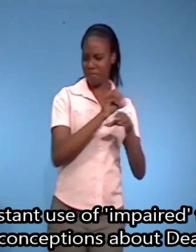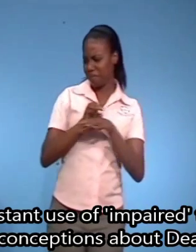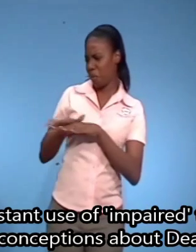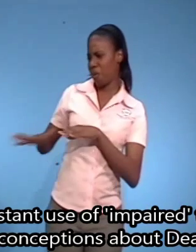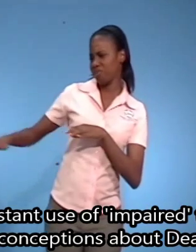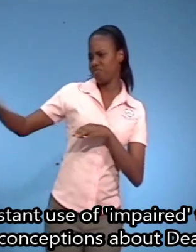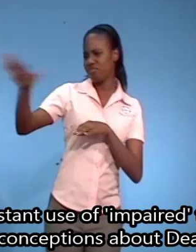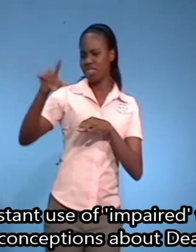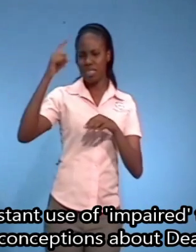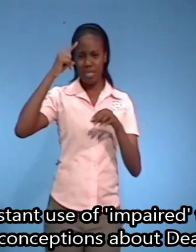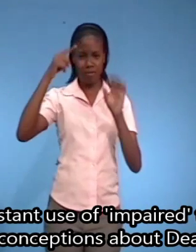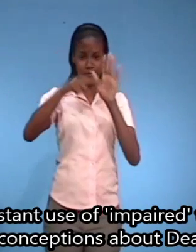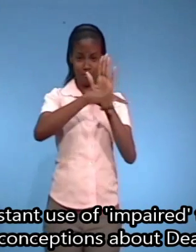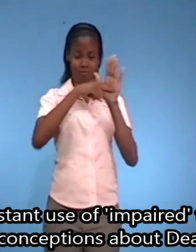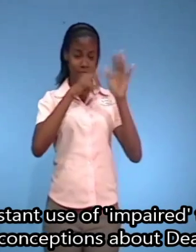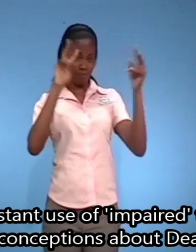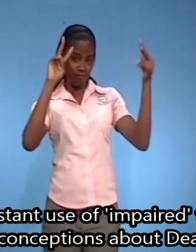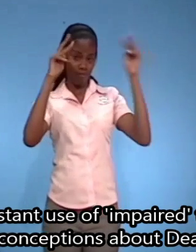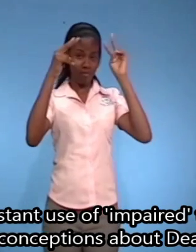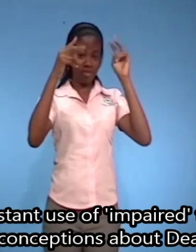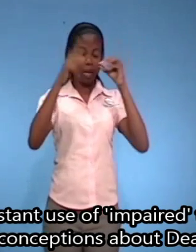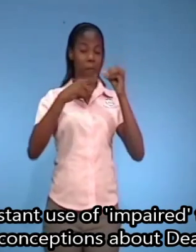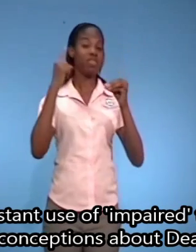foster misconceptions about deaf persons.